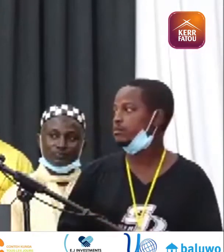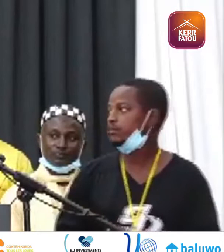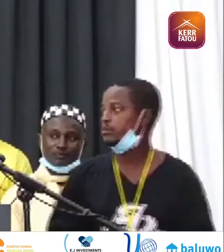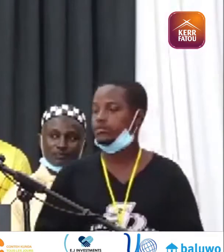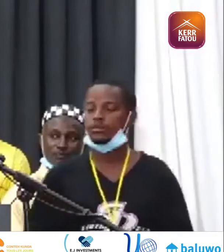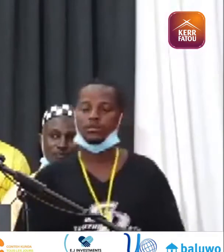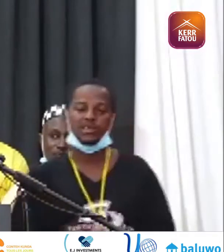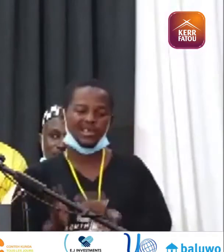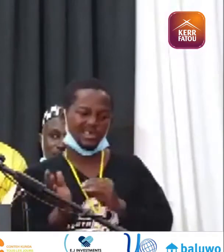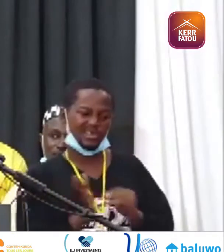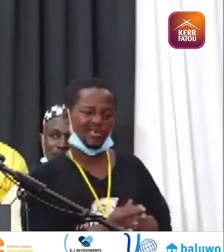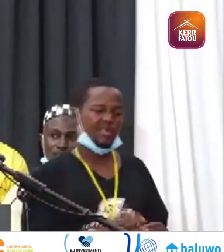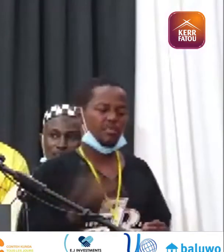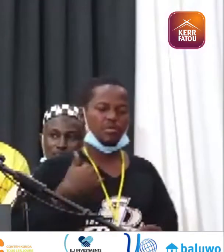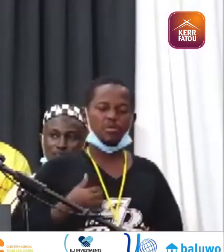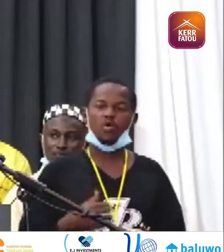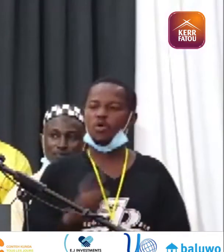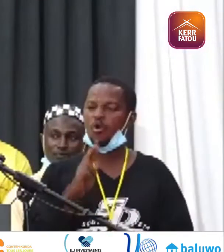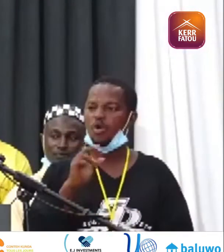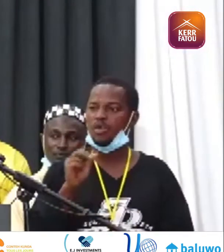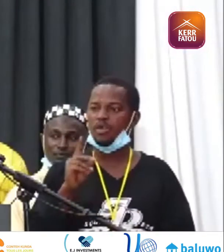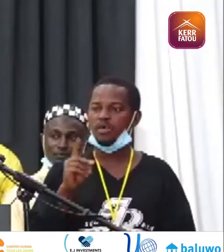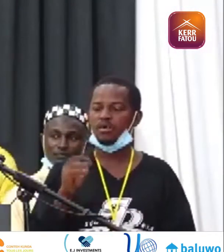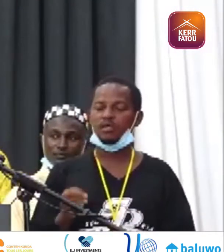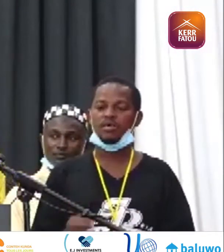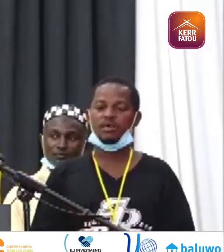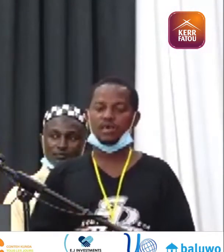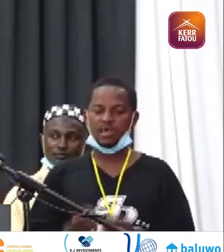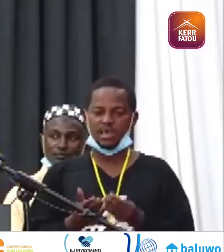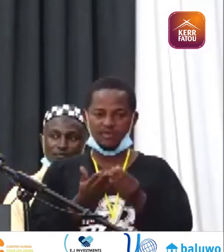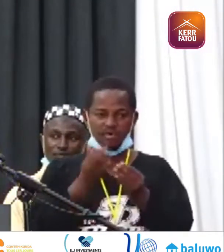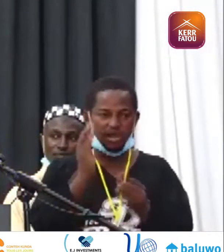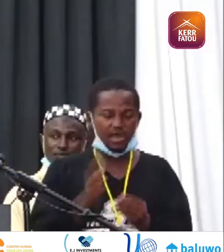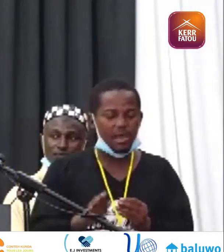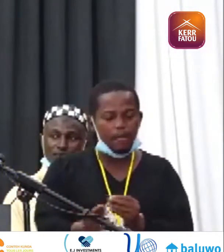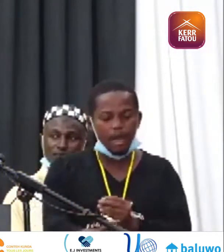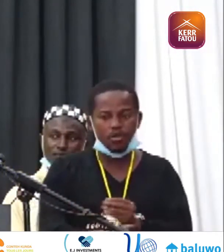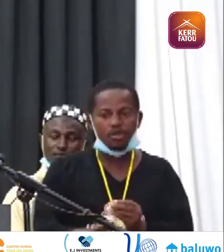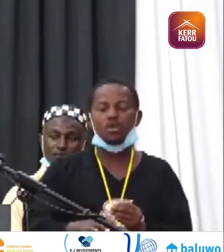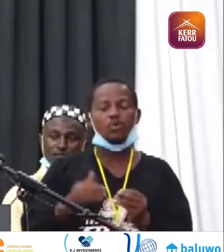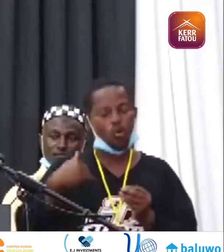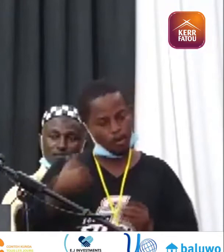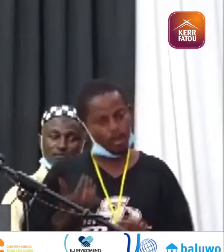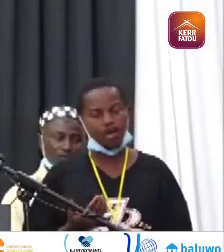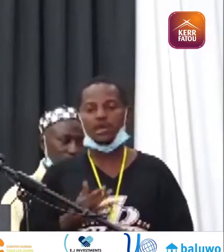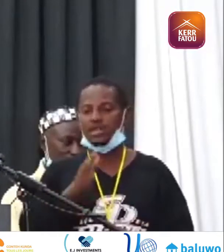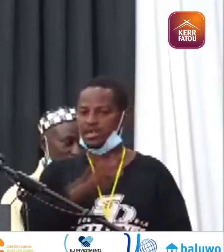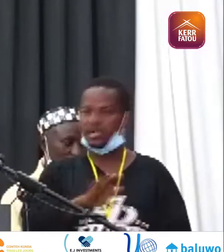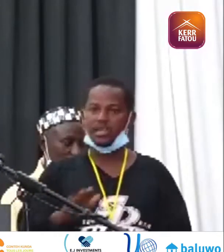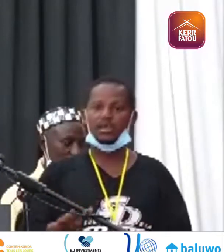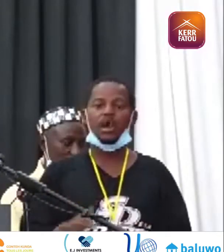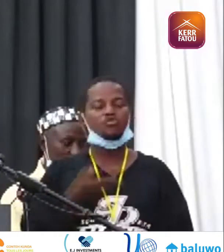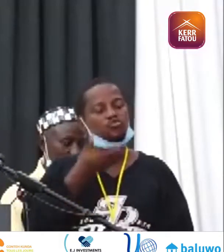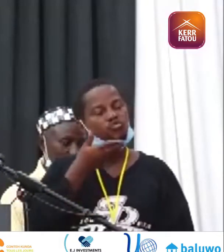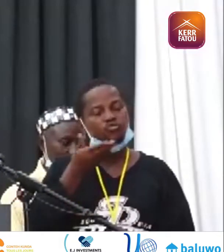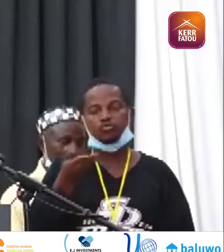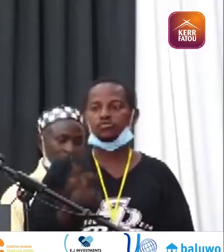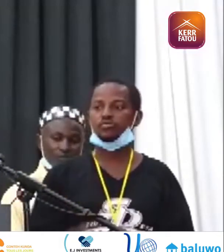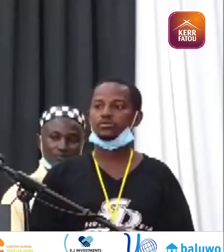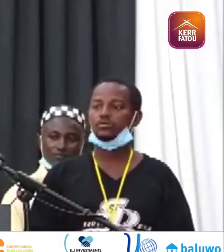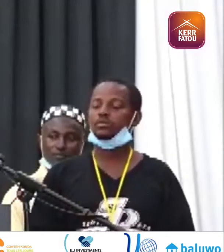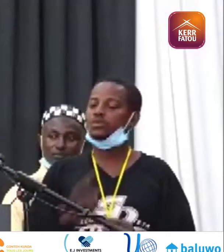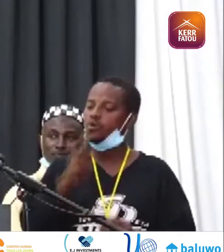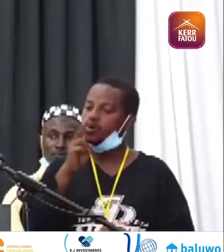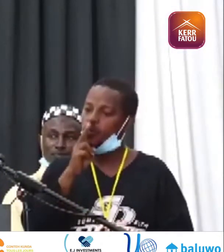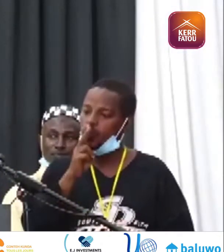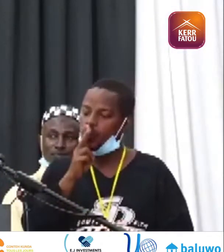get rid of the Public Order Act, give the rights of minorities, women, children, and youth?